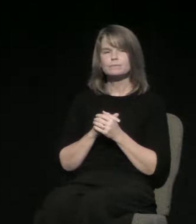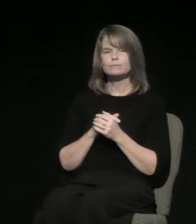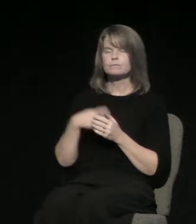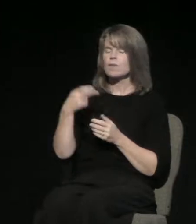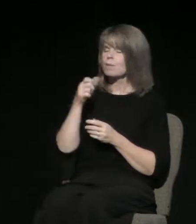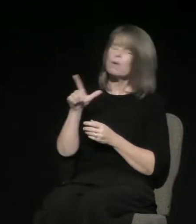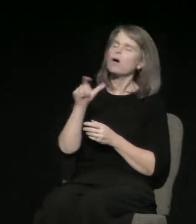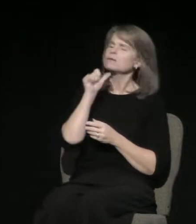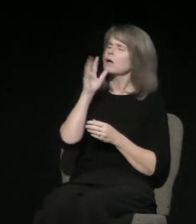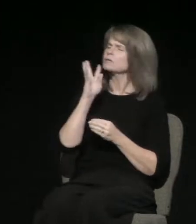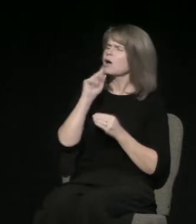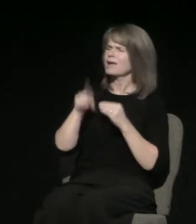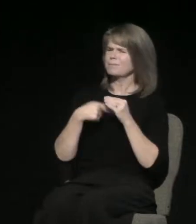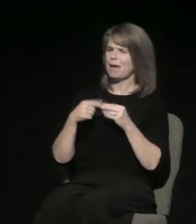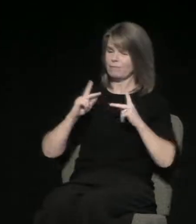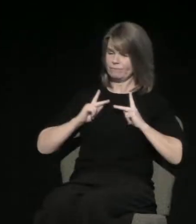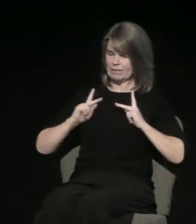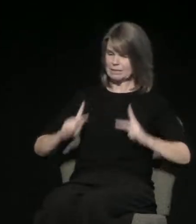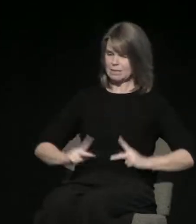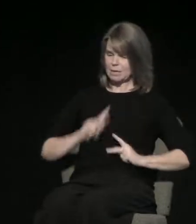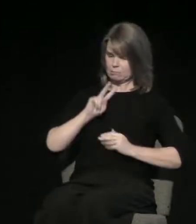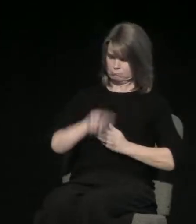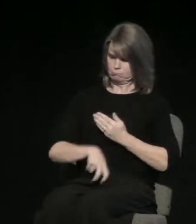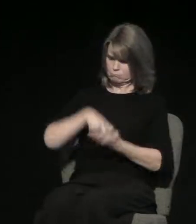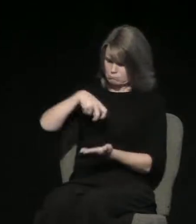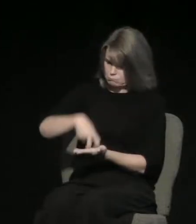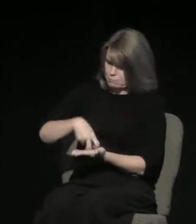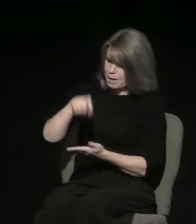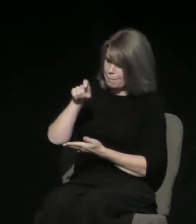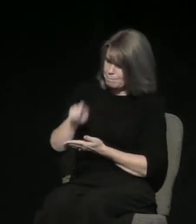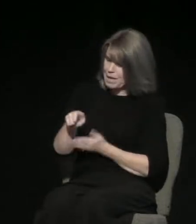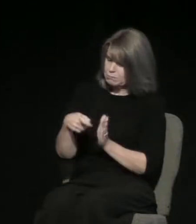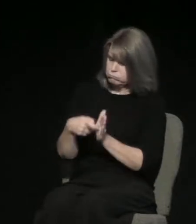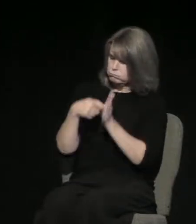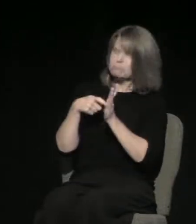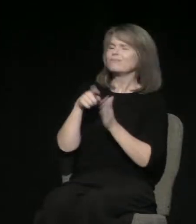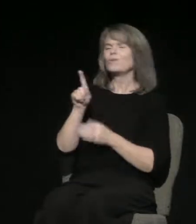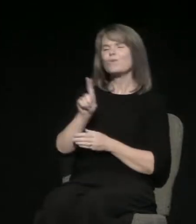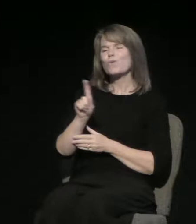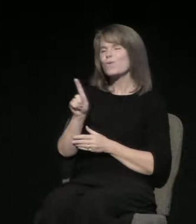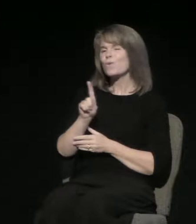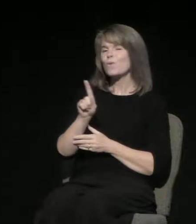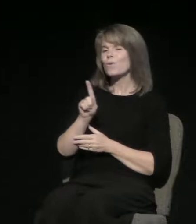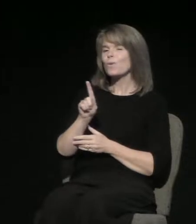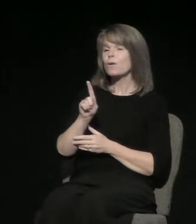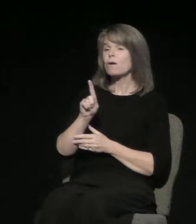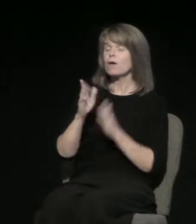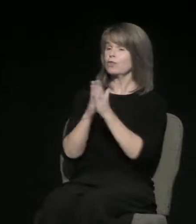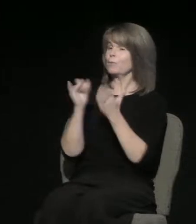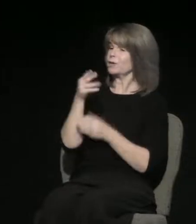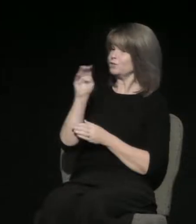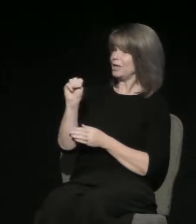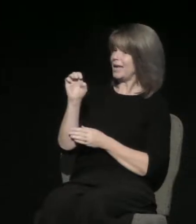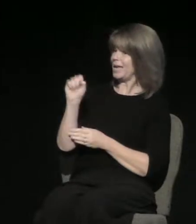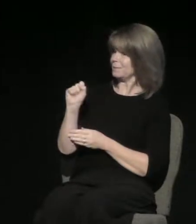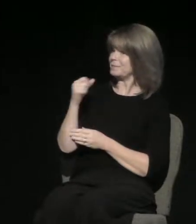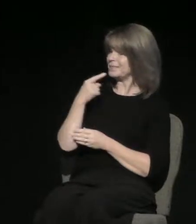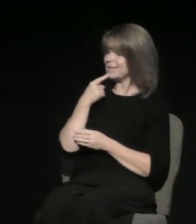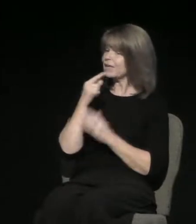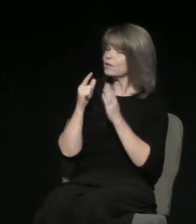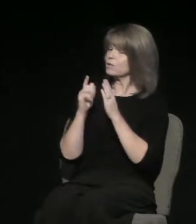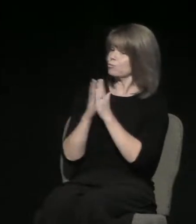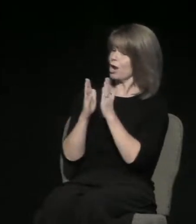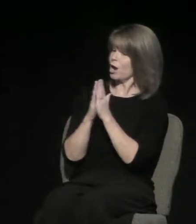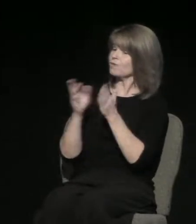Paul's not talking About a physical Posture here James tells us That the prayer Of a righteous Person is